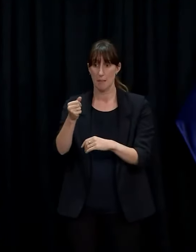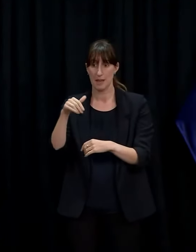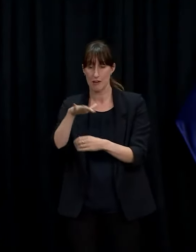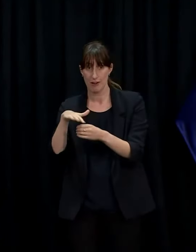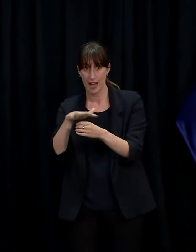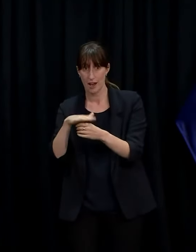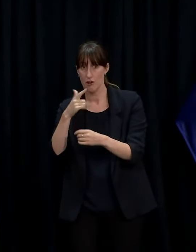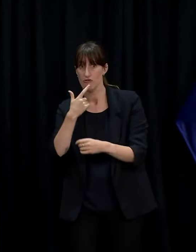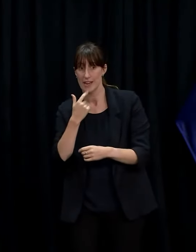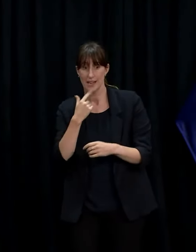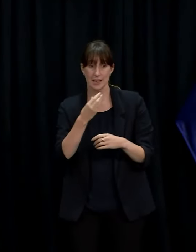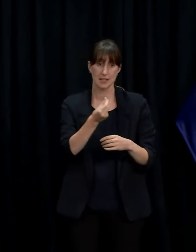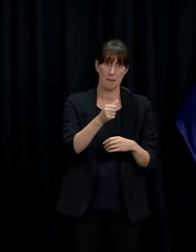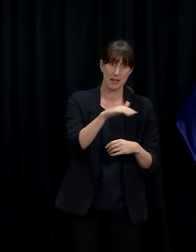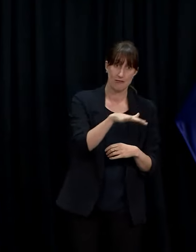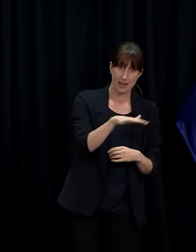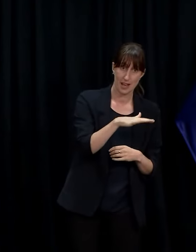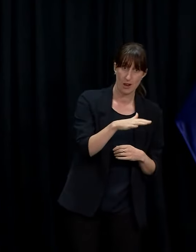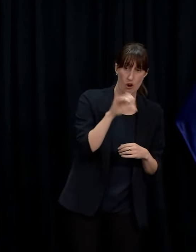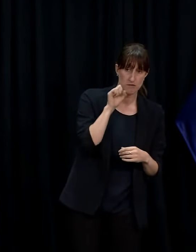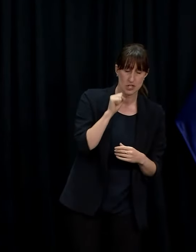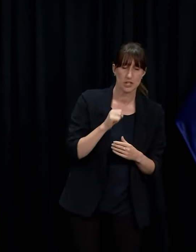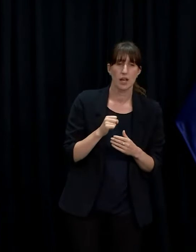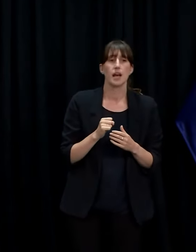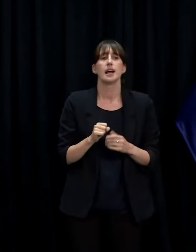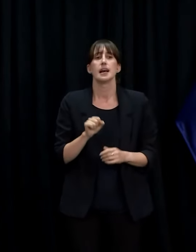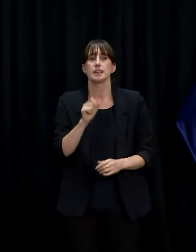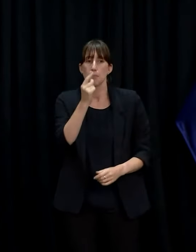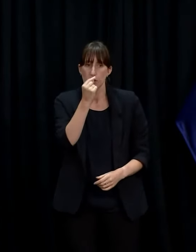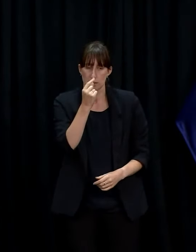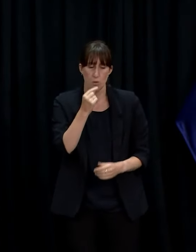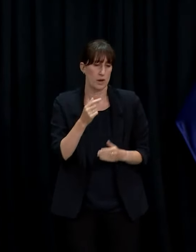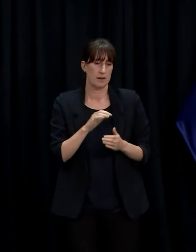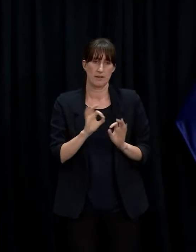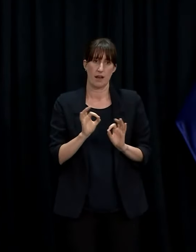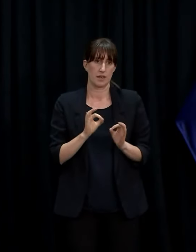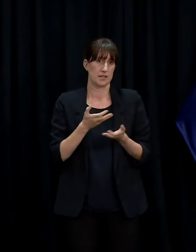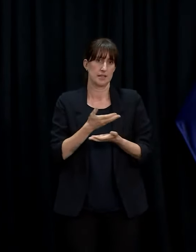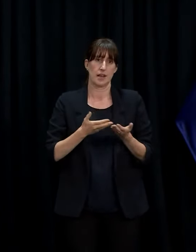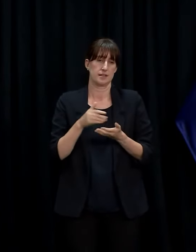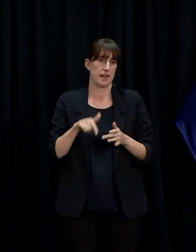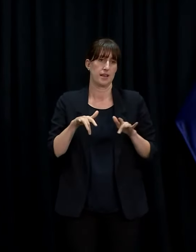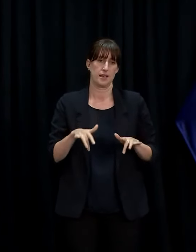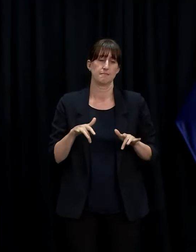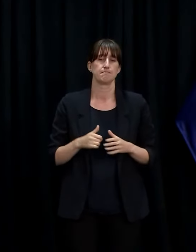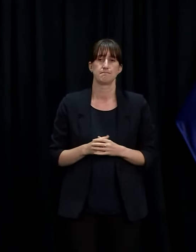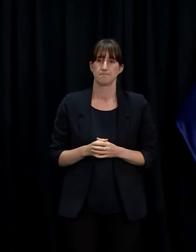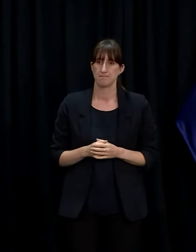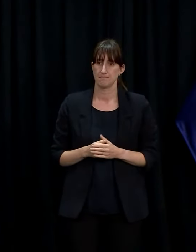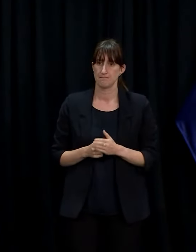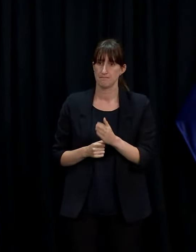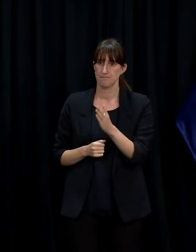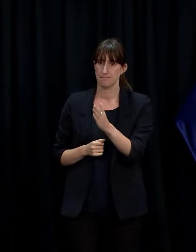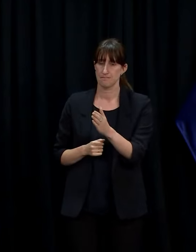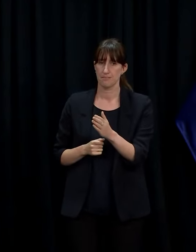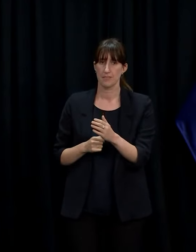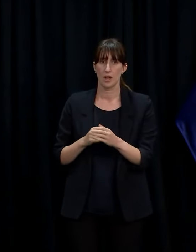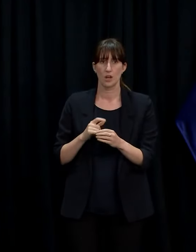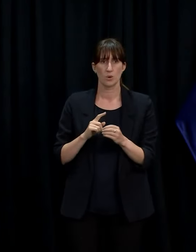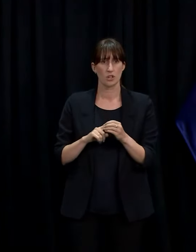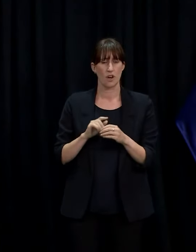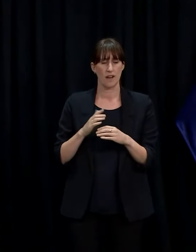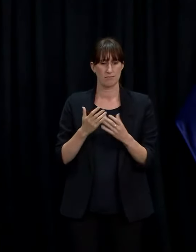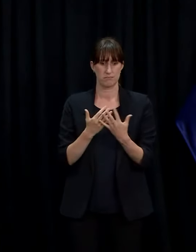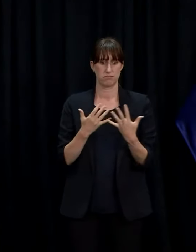haven't considered whether we would do that in the current context. With such a high number of people having had COVID, What's the latest advice that